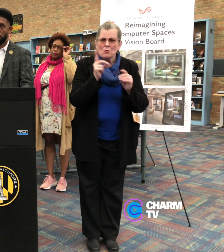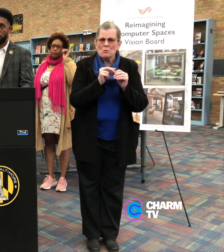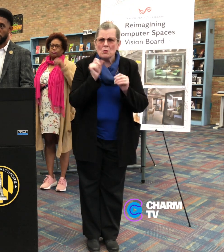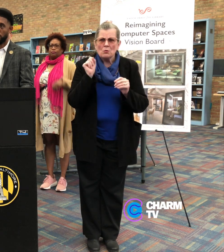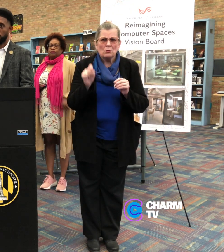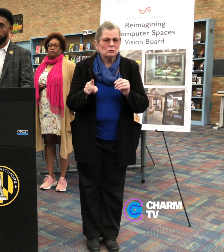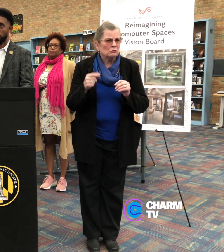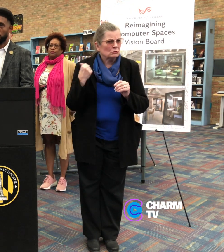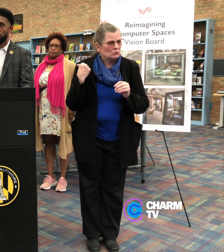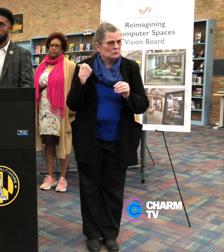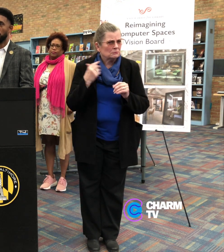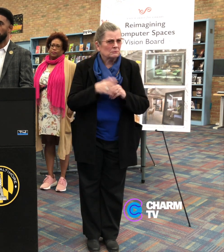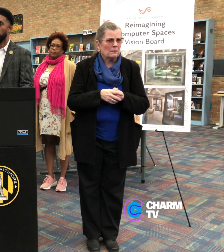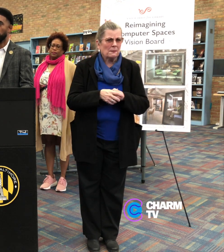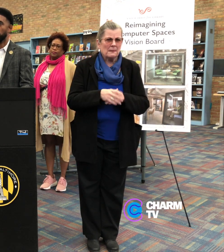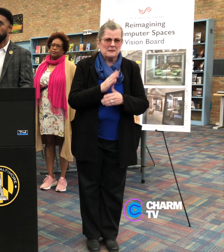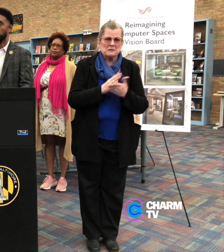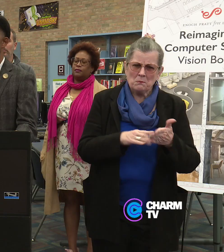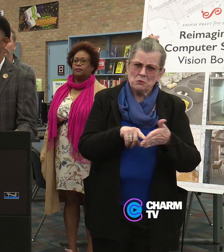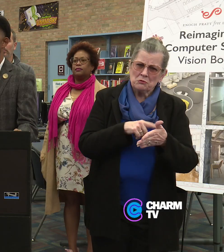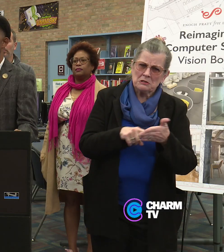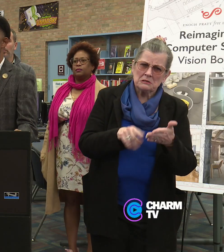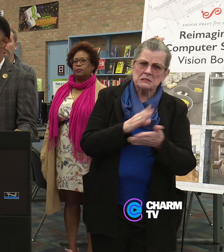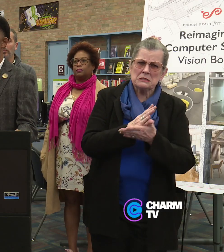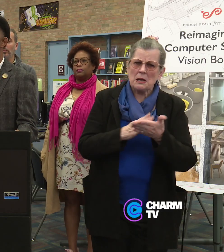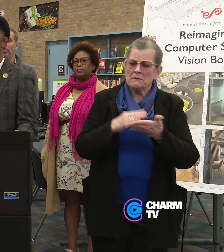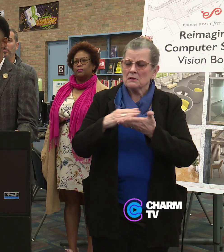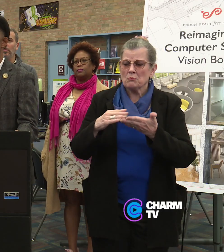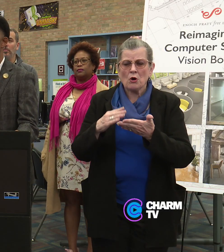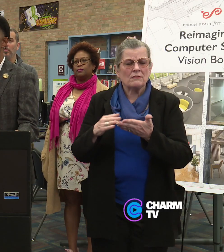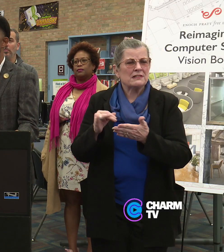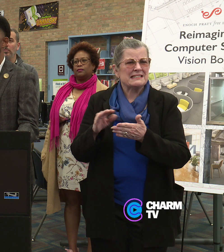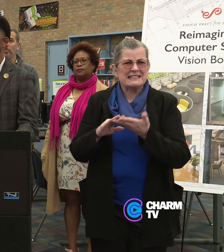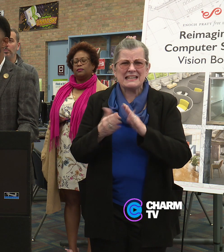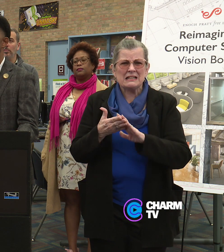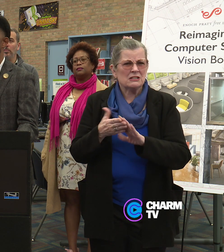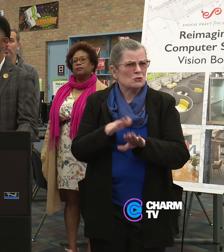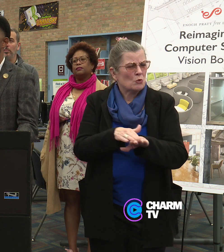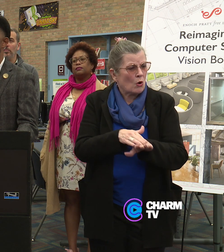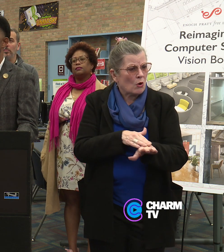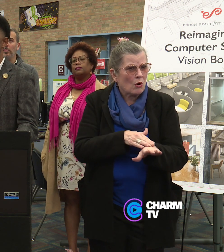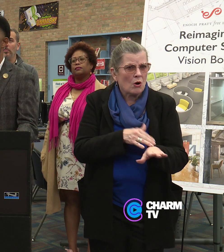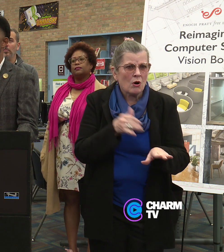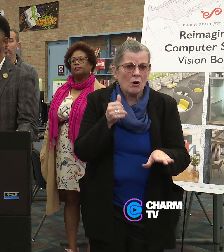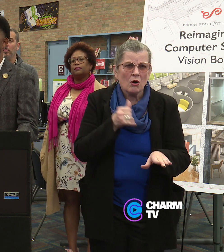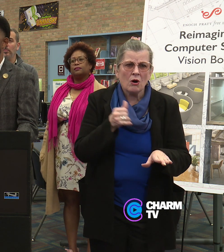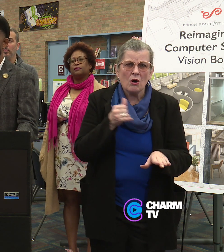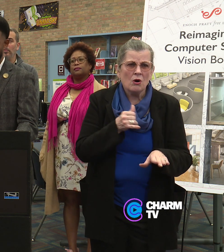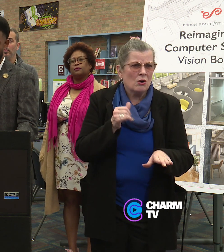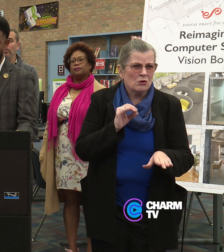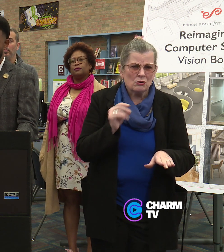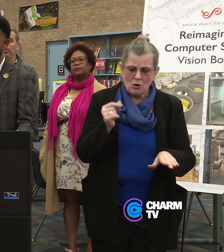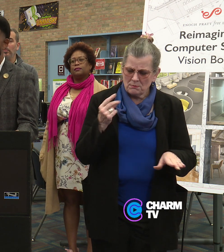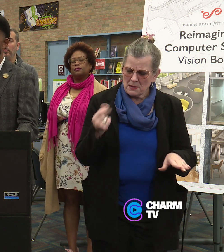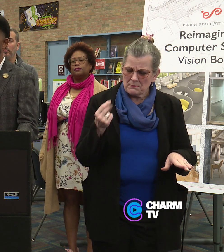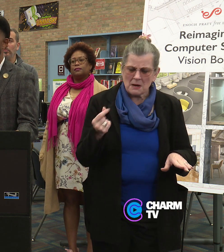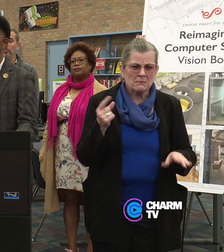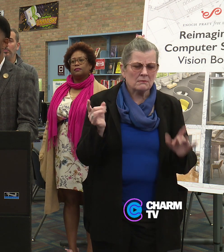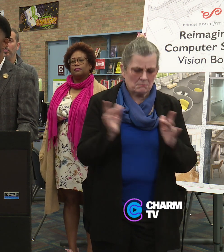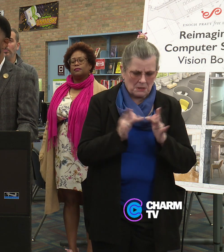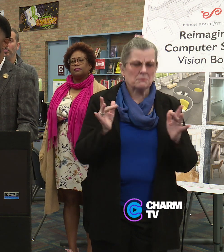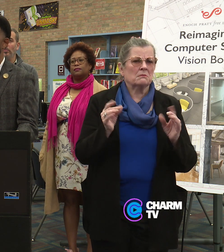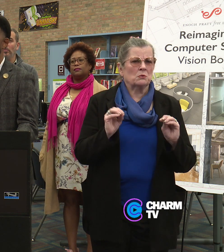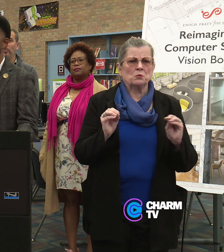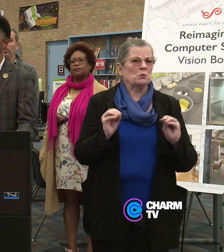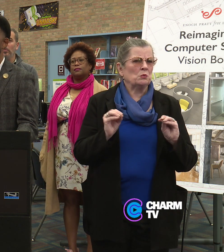been criticisms in some corners that the city hasn't moved more quickly on broadband goals or set more immediate targets for